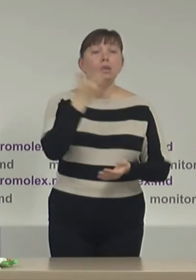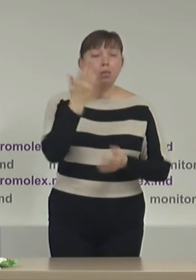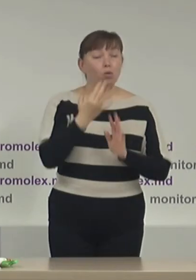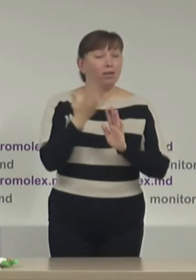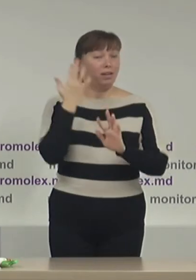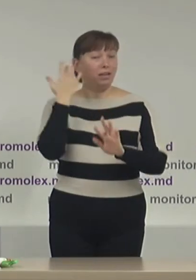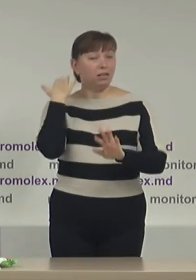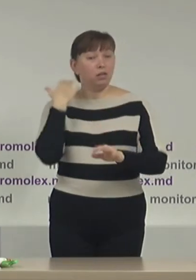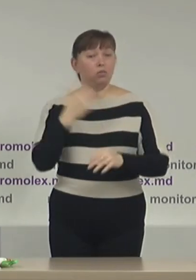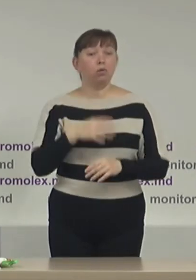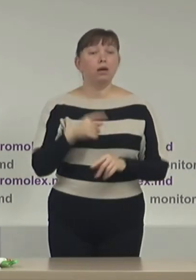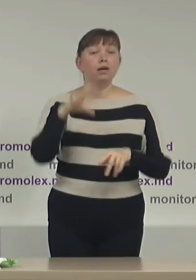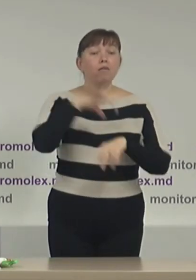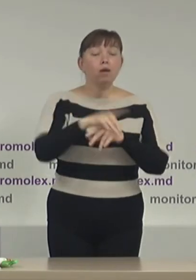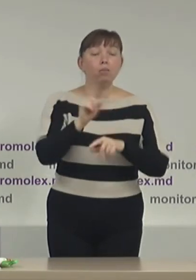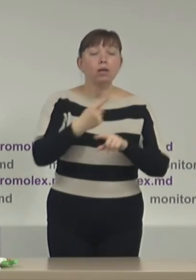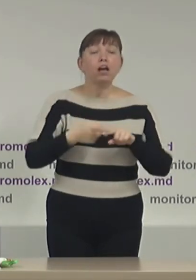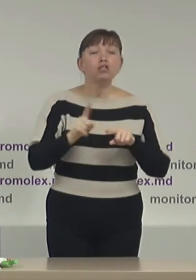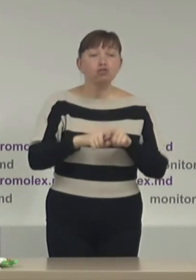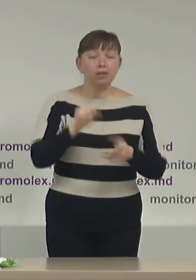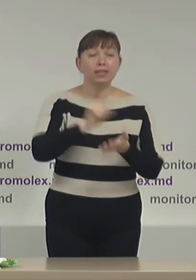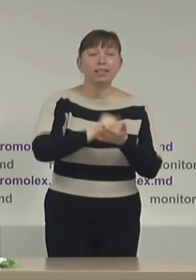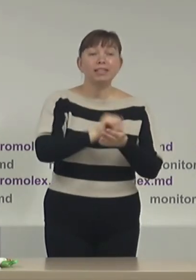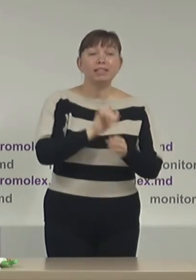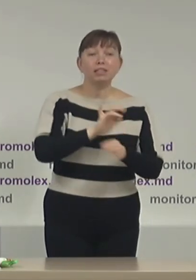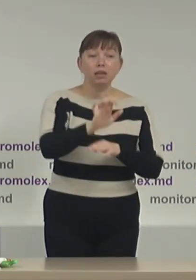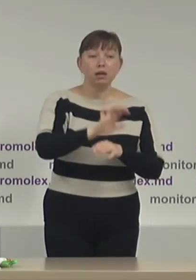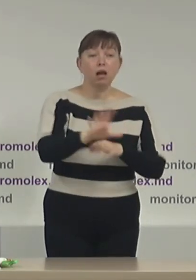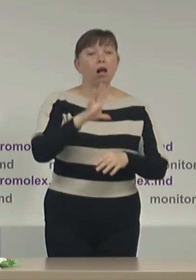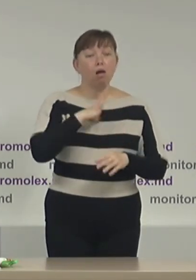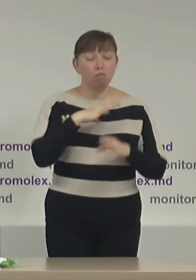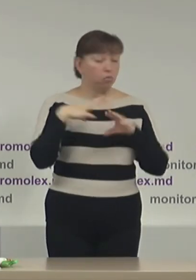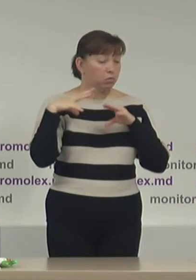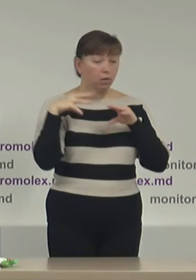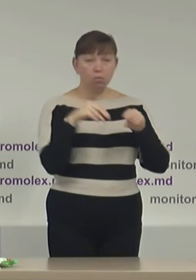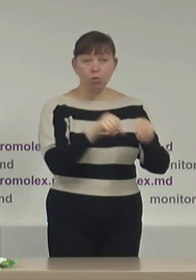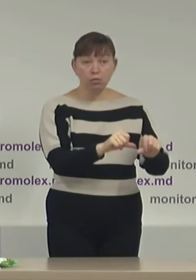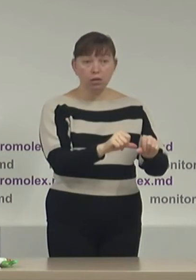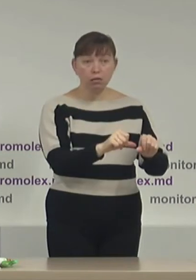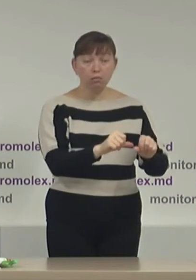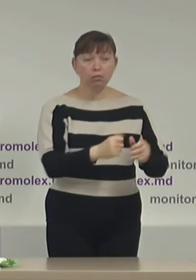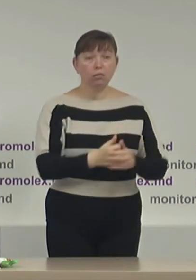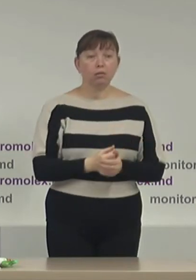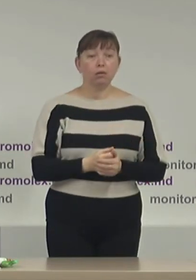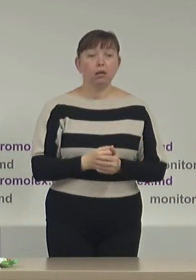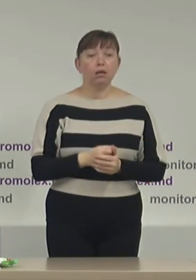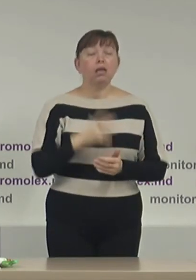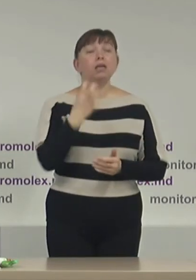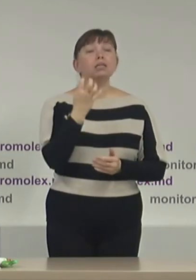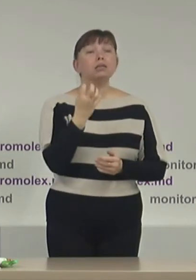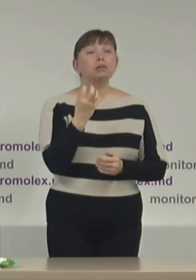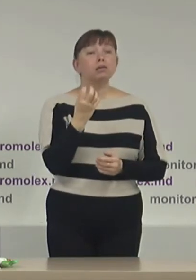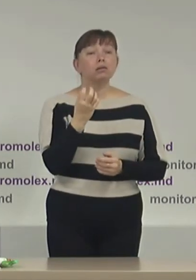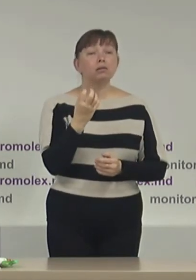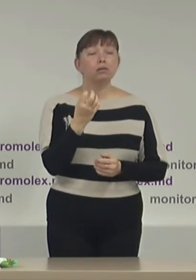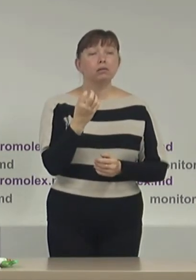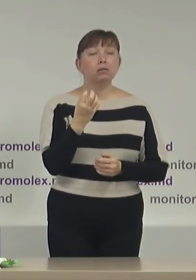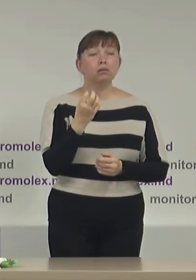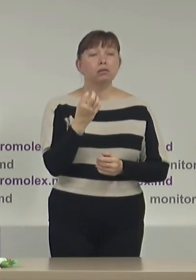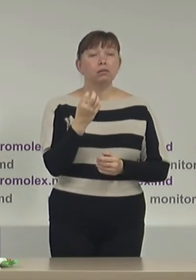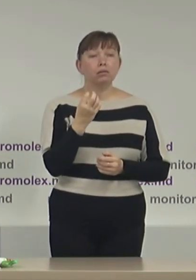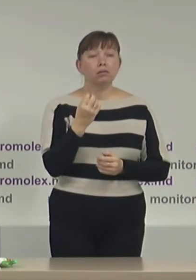we have mentioned this and presented in the previous report that it seems that this number of issues